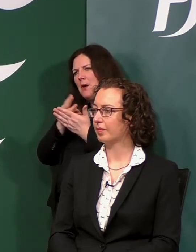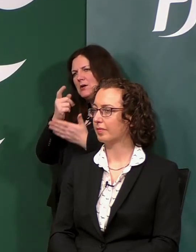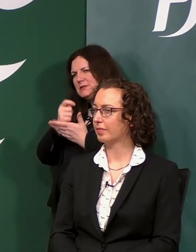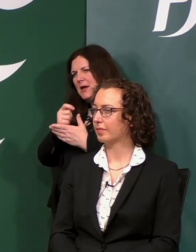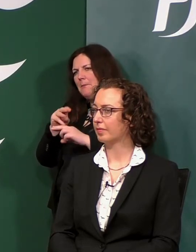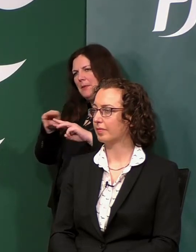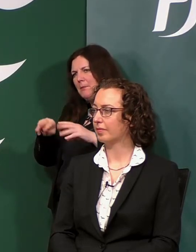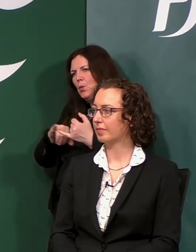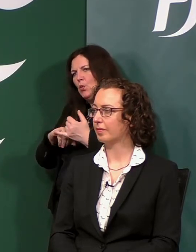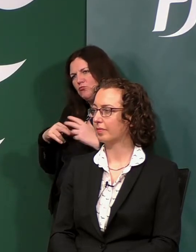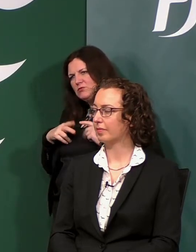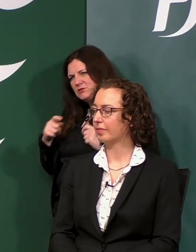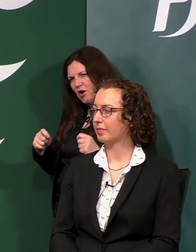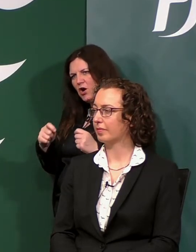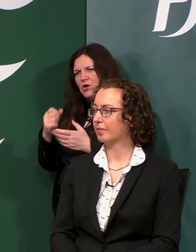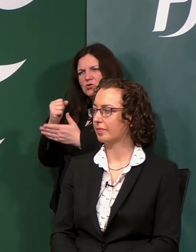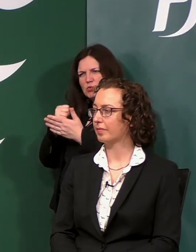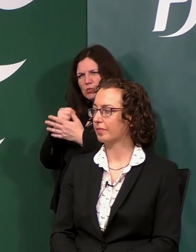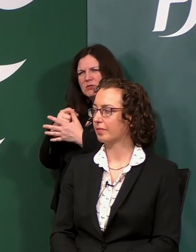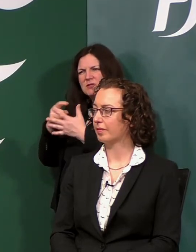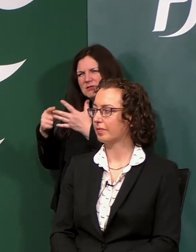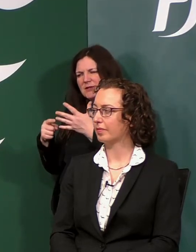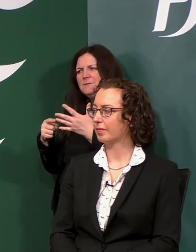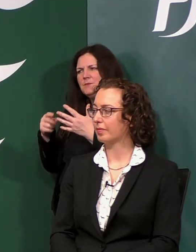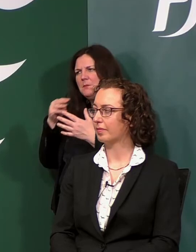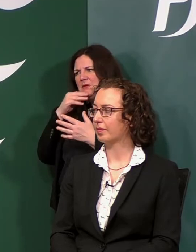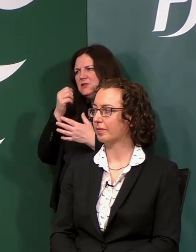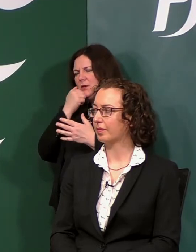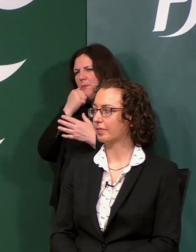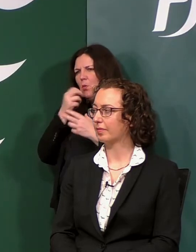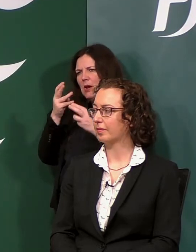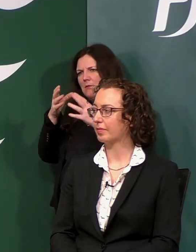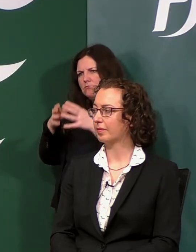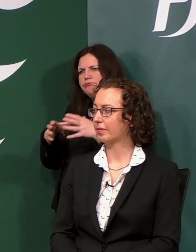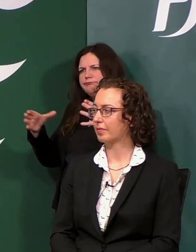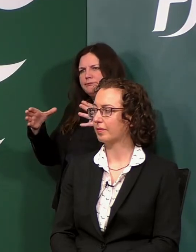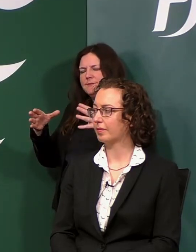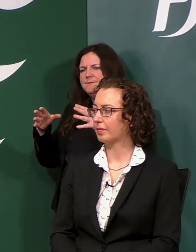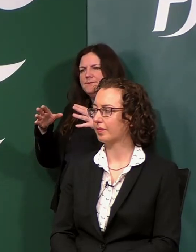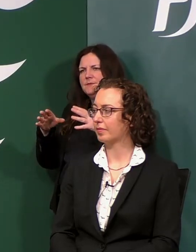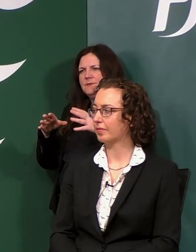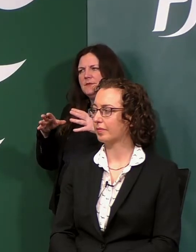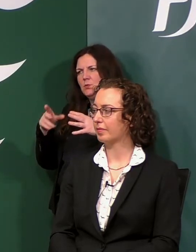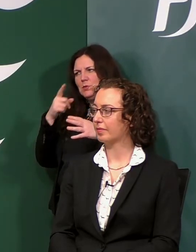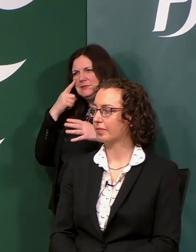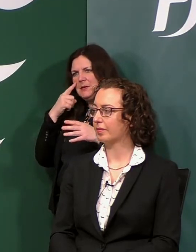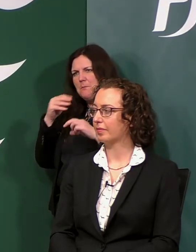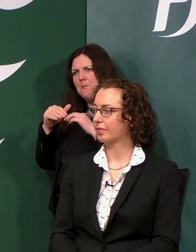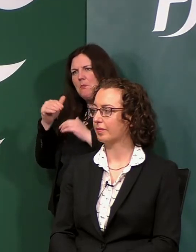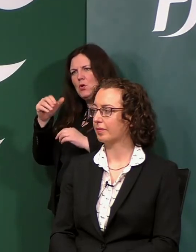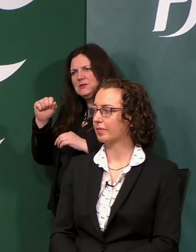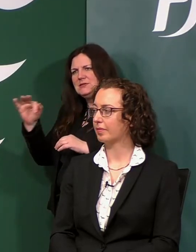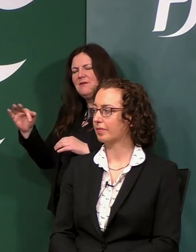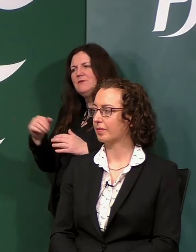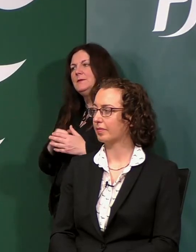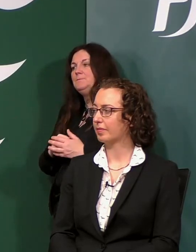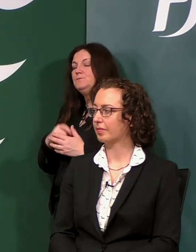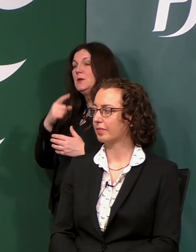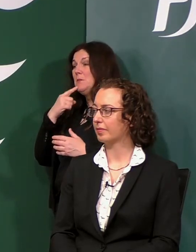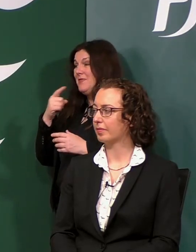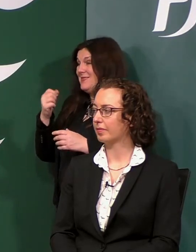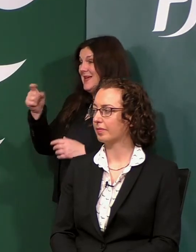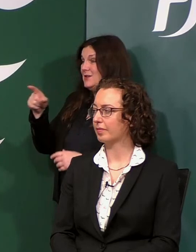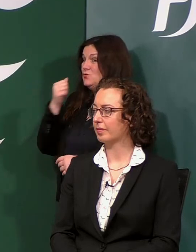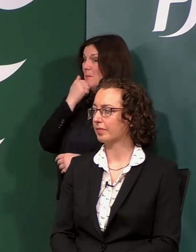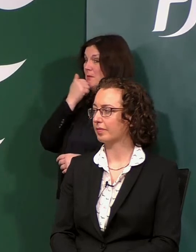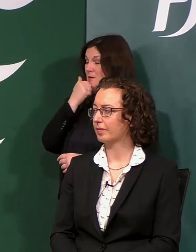retirees, students and so on as part of that as well. So that number will grow up over the coming weeks as we go through. But that number, the other factor I'd say is that number was